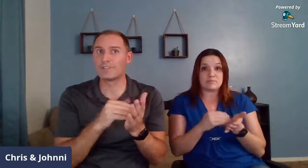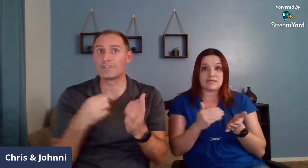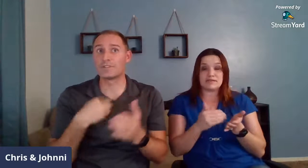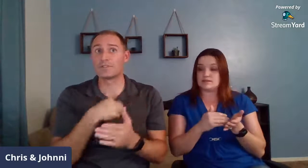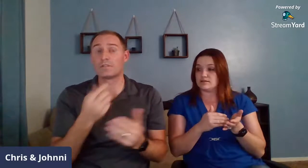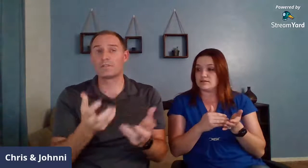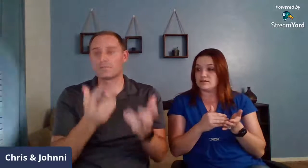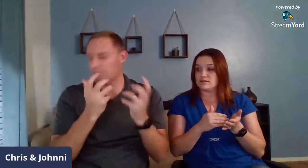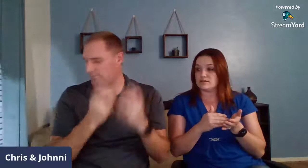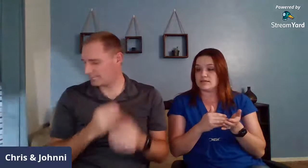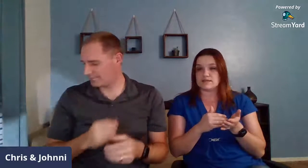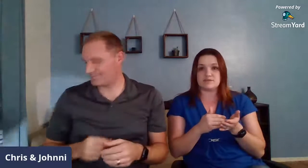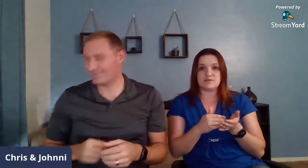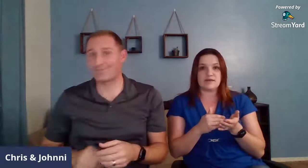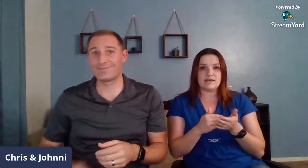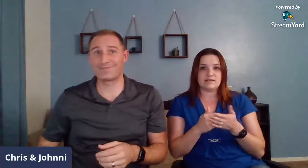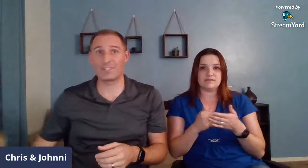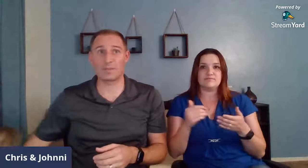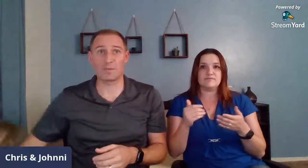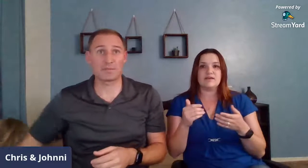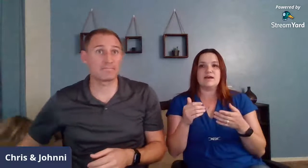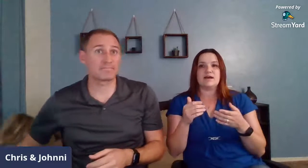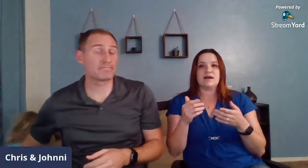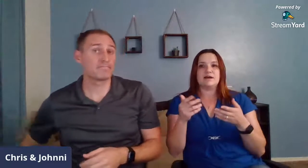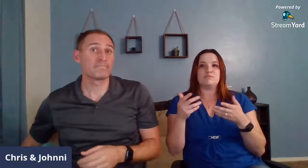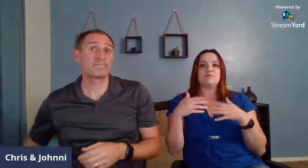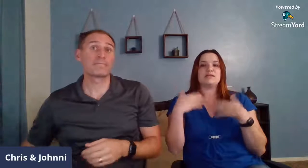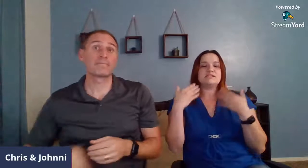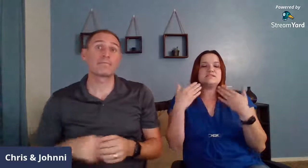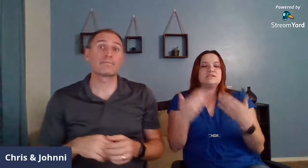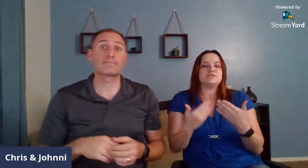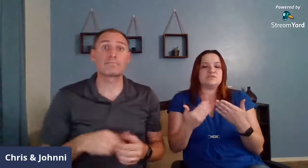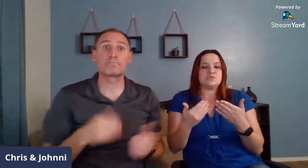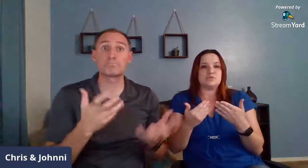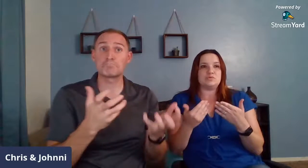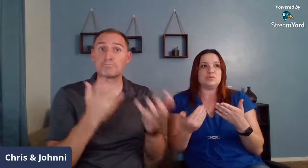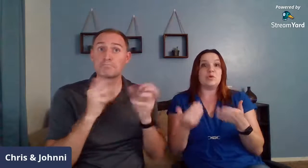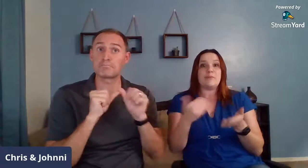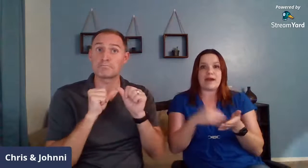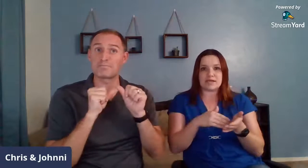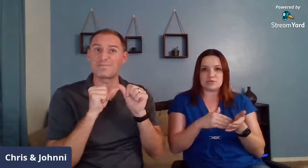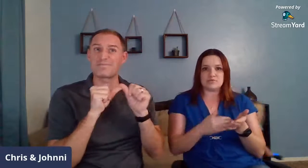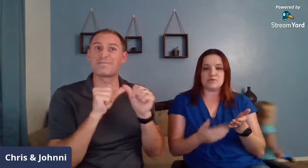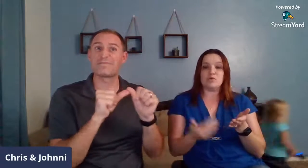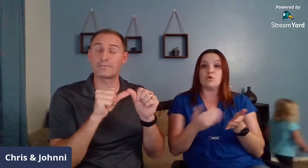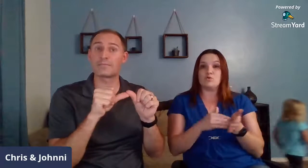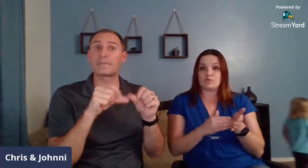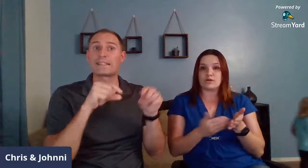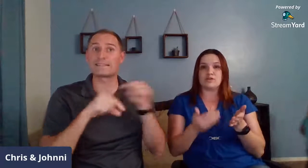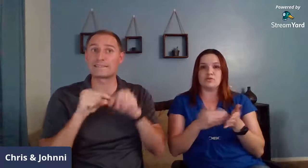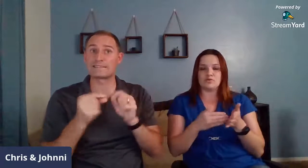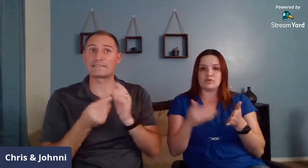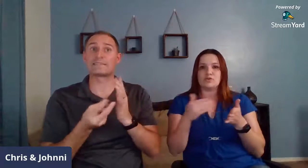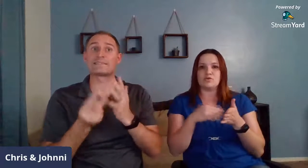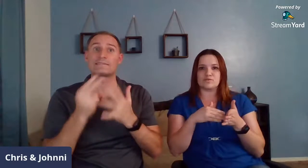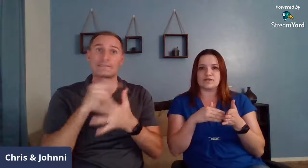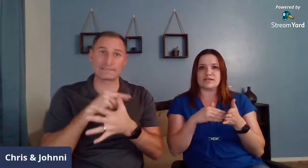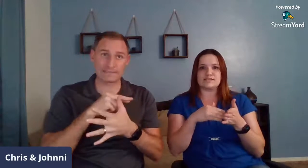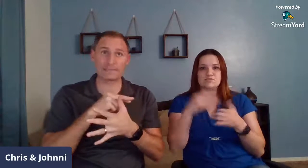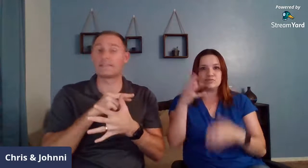light on? Yes, go ahead. Go ahead. We want to continue to go back and review over and over and over again to really